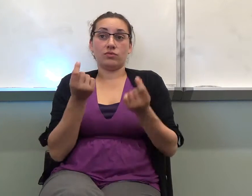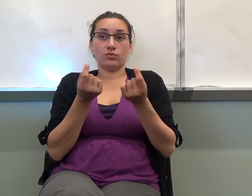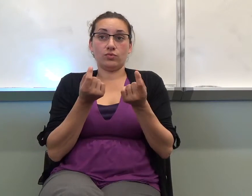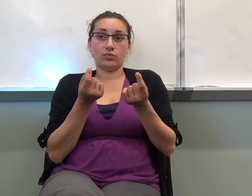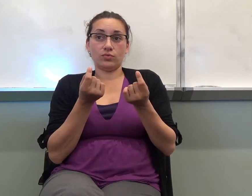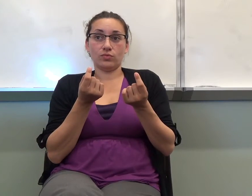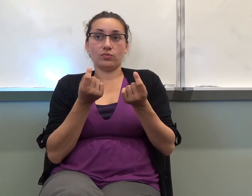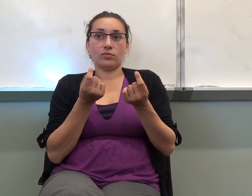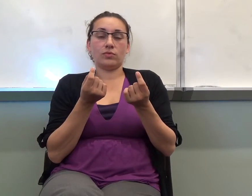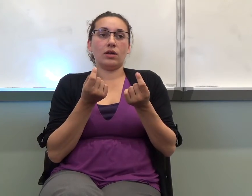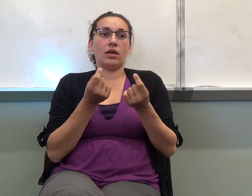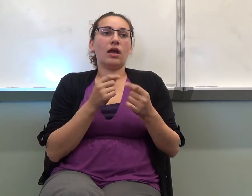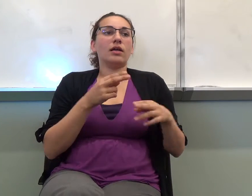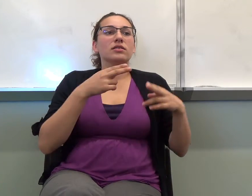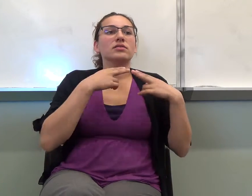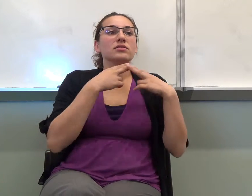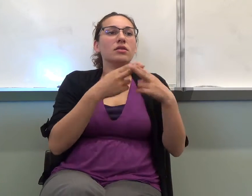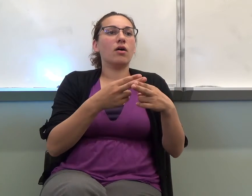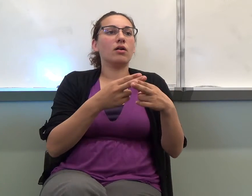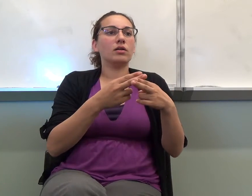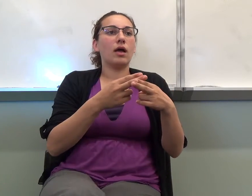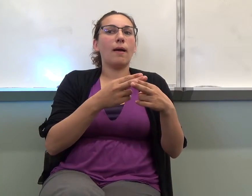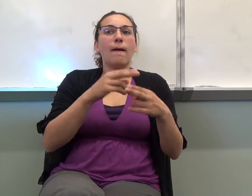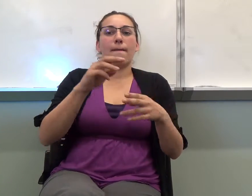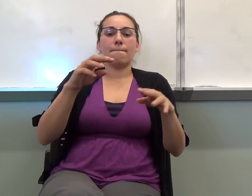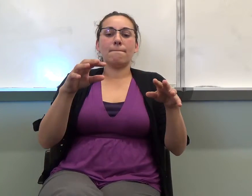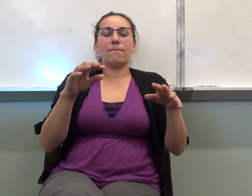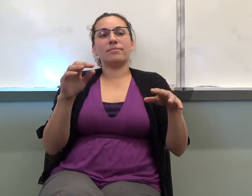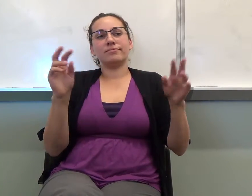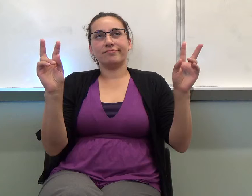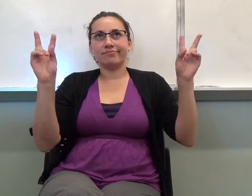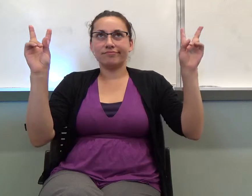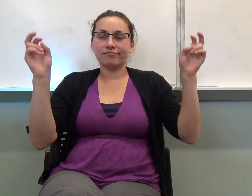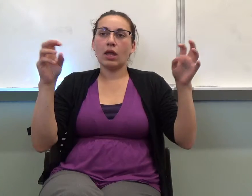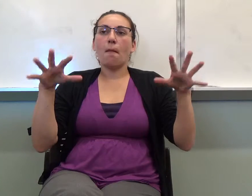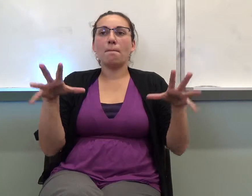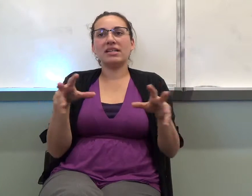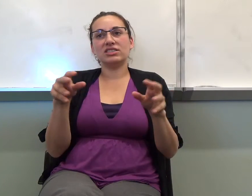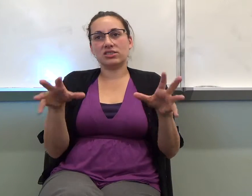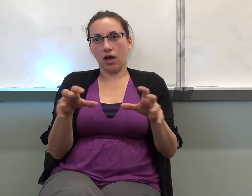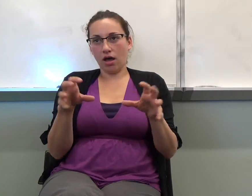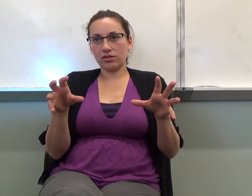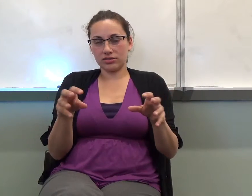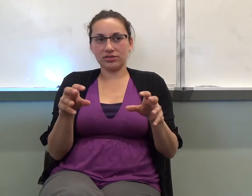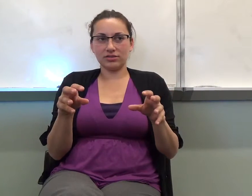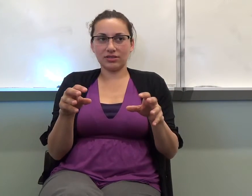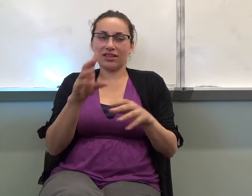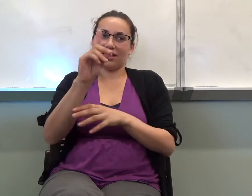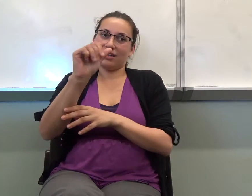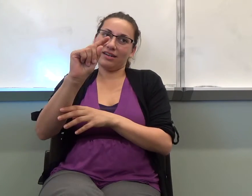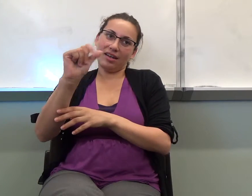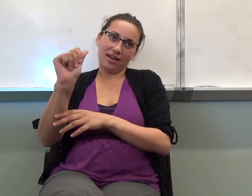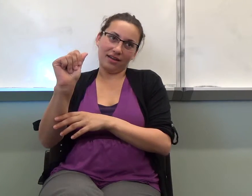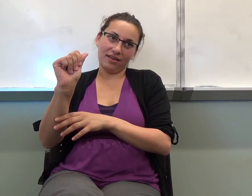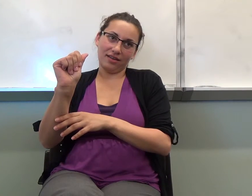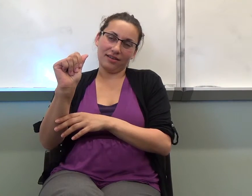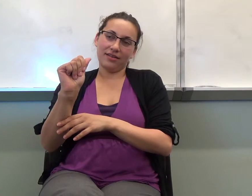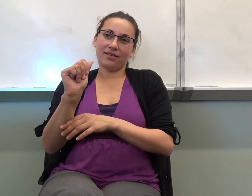called massaging. You massage the data before you actually plot it. And this creates something